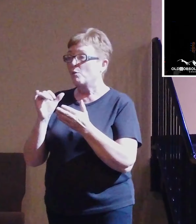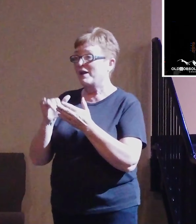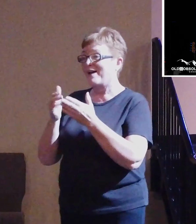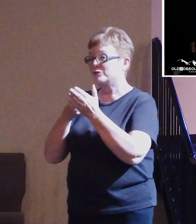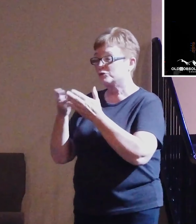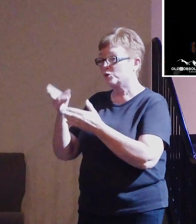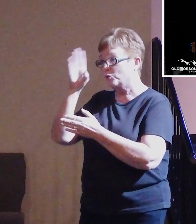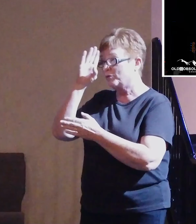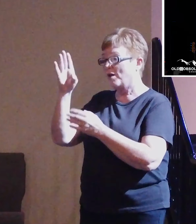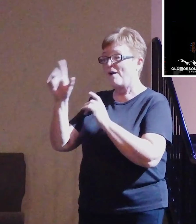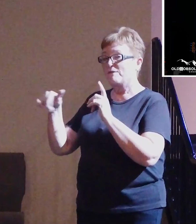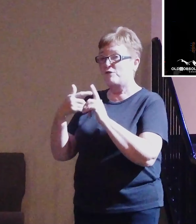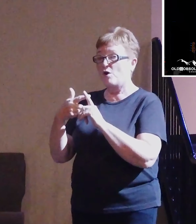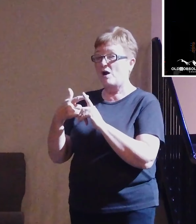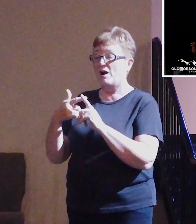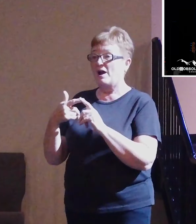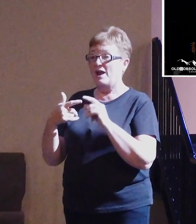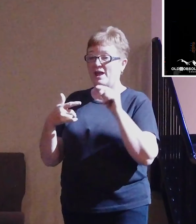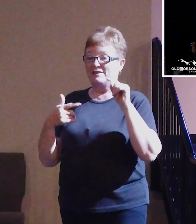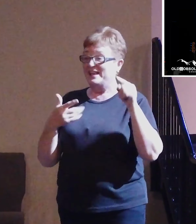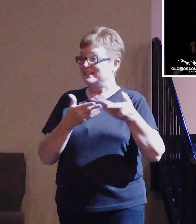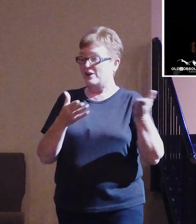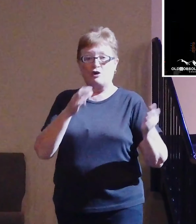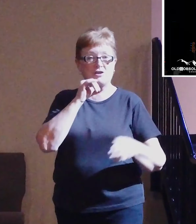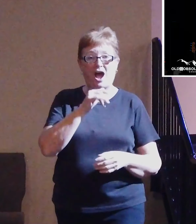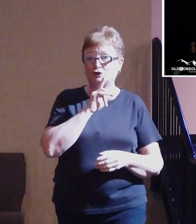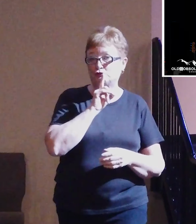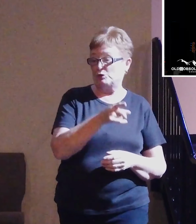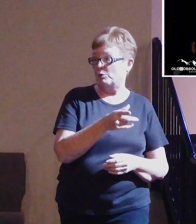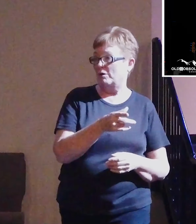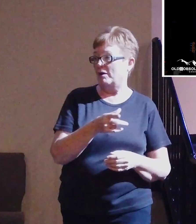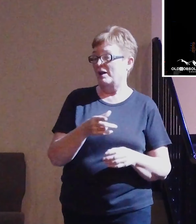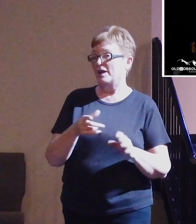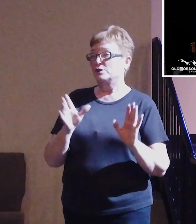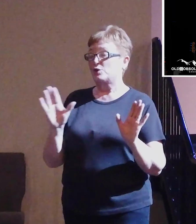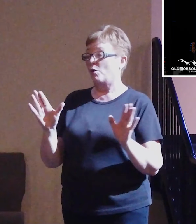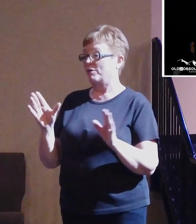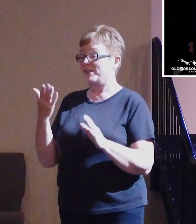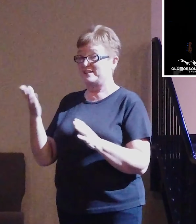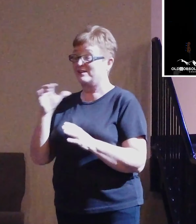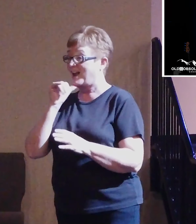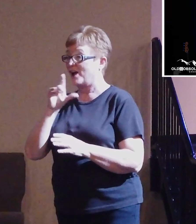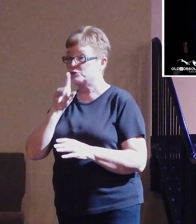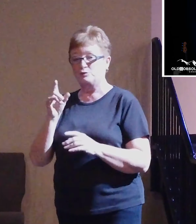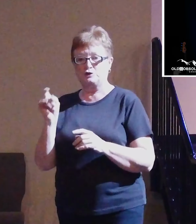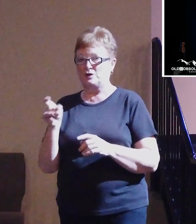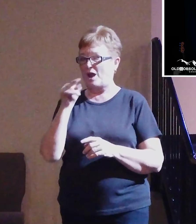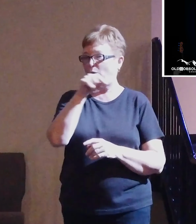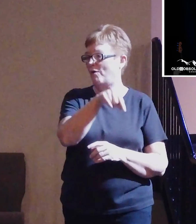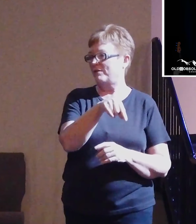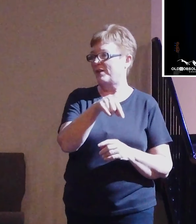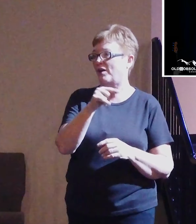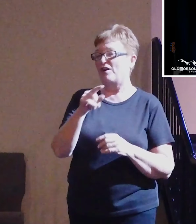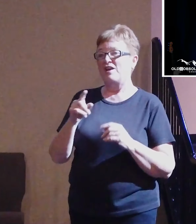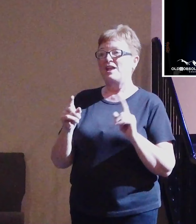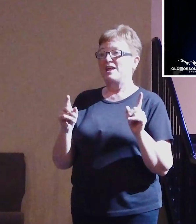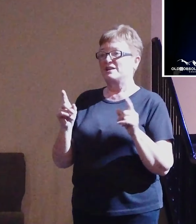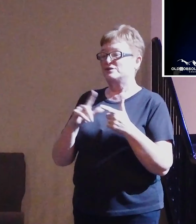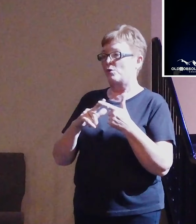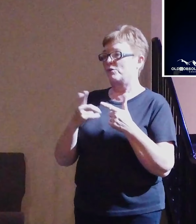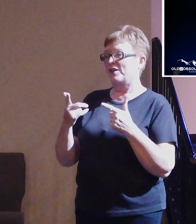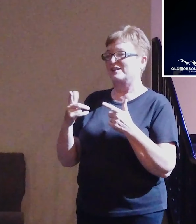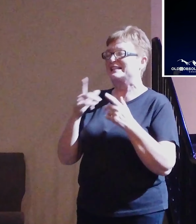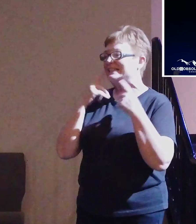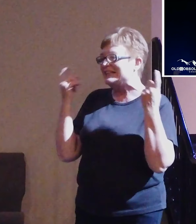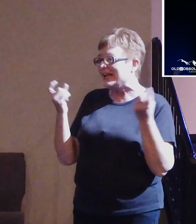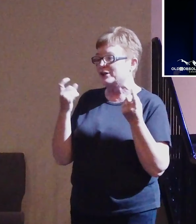That's out of bounds for the Christian. You know, the classic childhood sin which generates